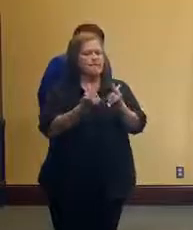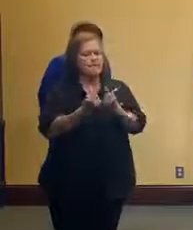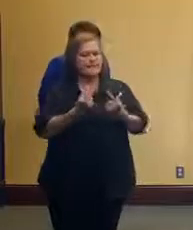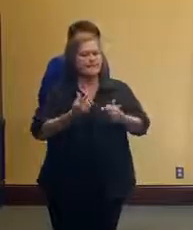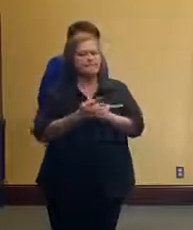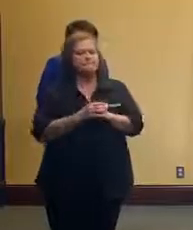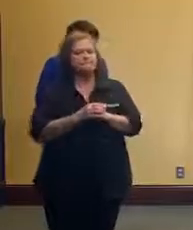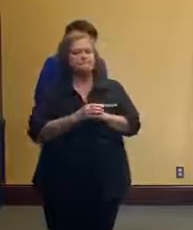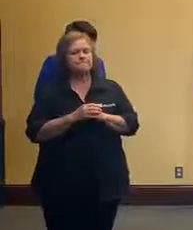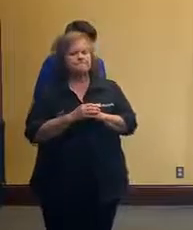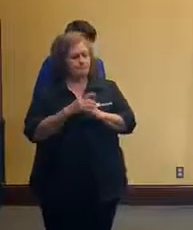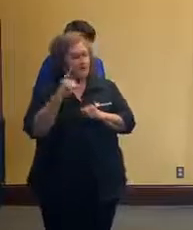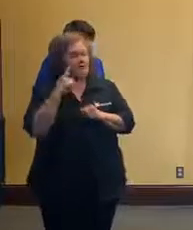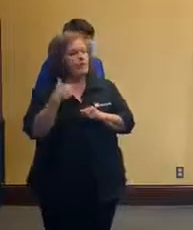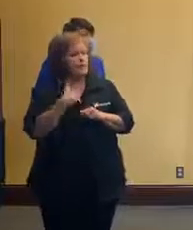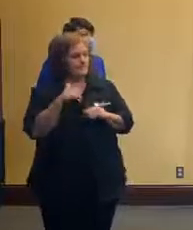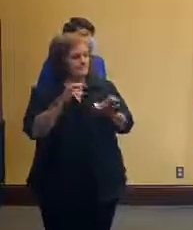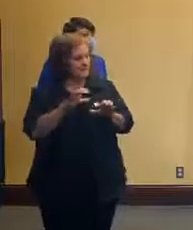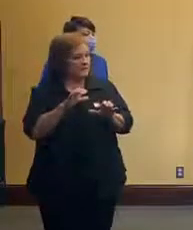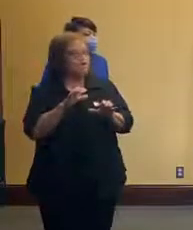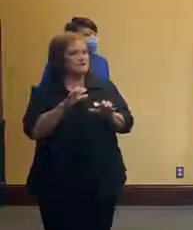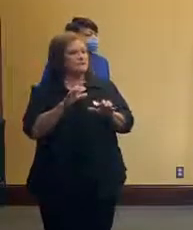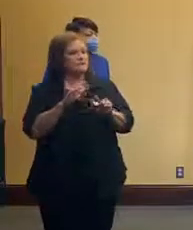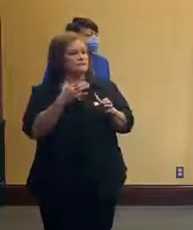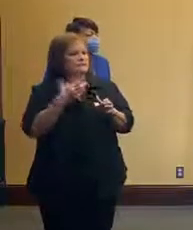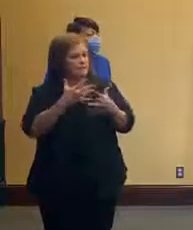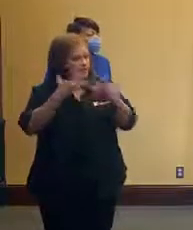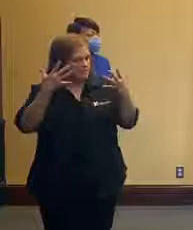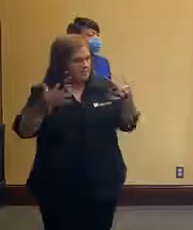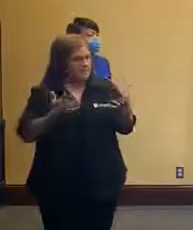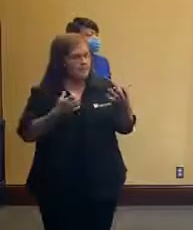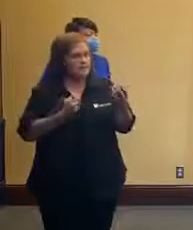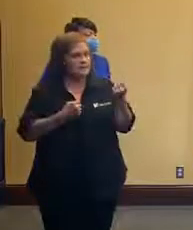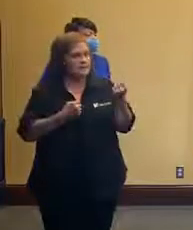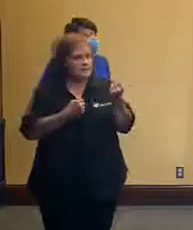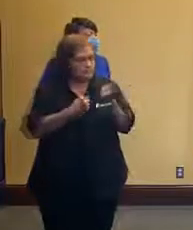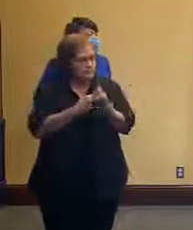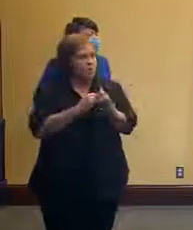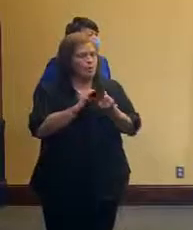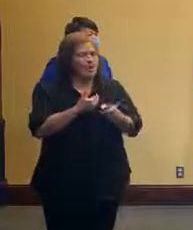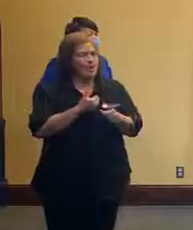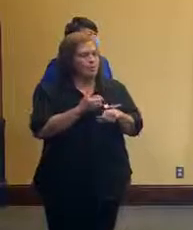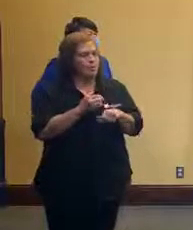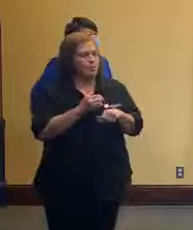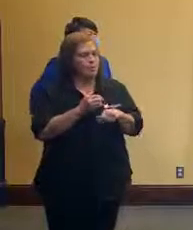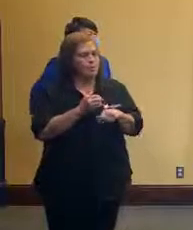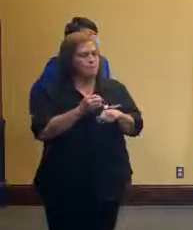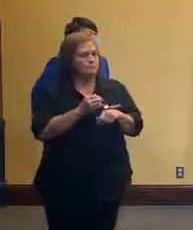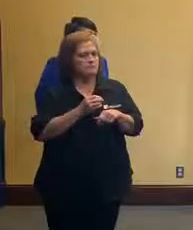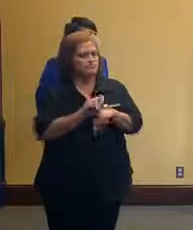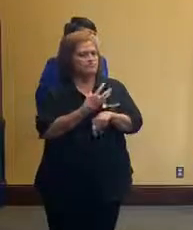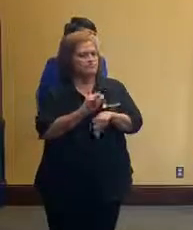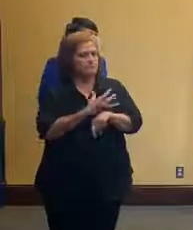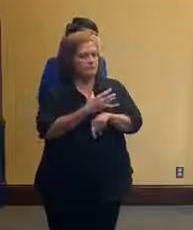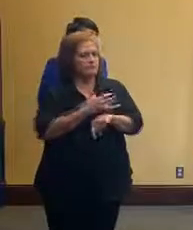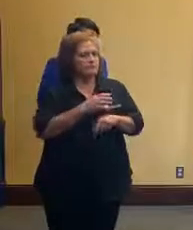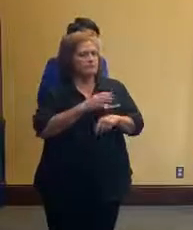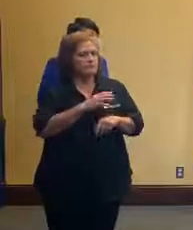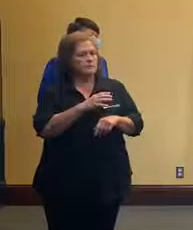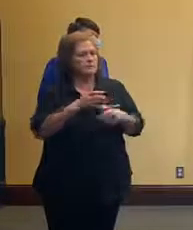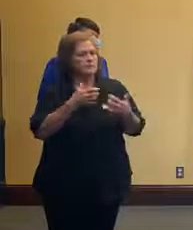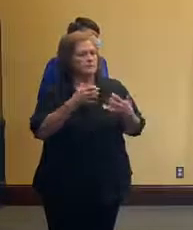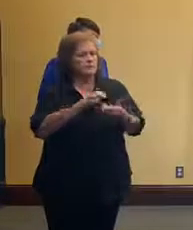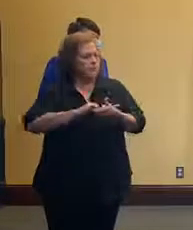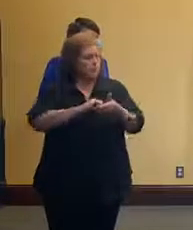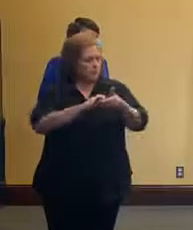absolutely, absolutely. I think that we had some significant support with our consulting partners. I know McKinsey has been